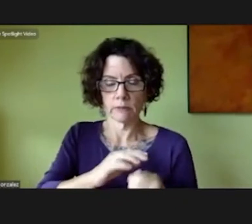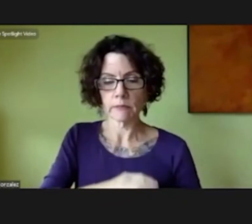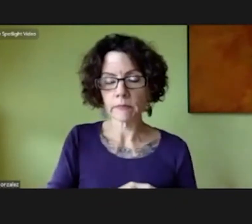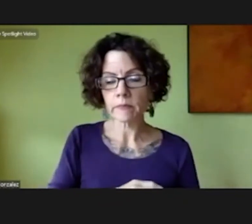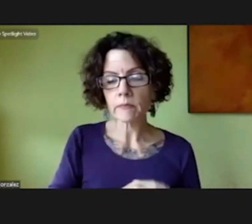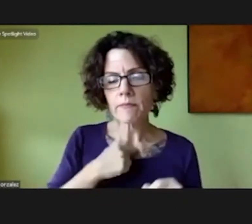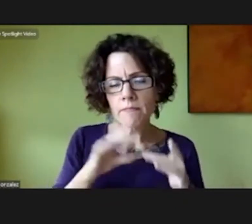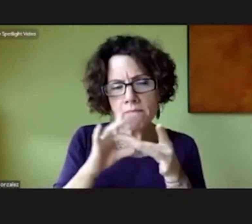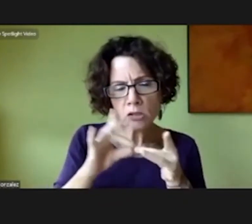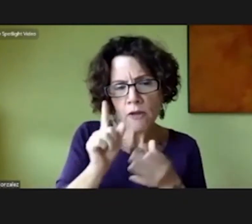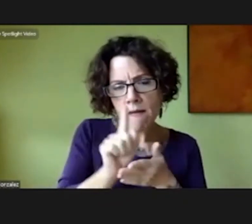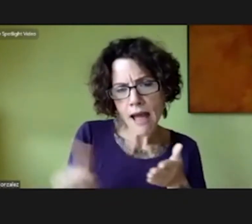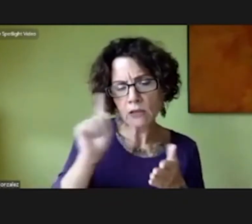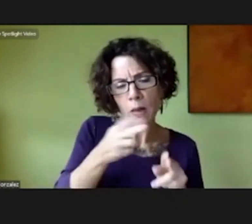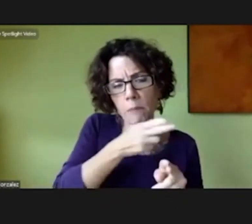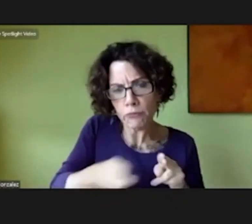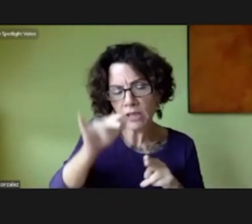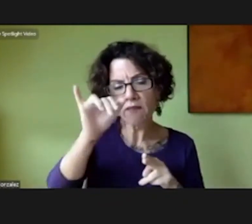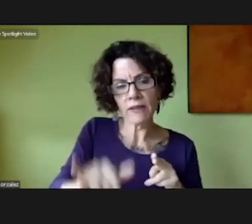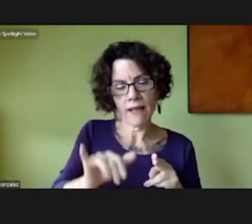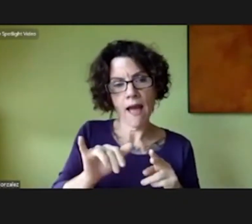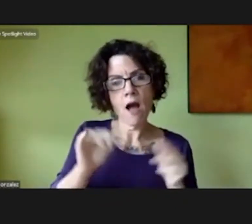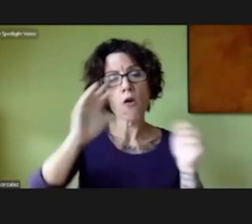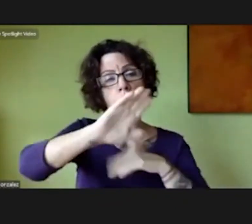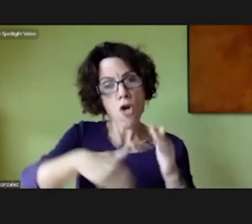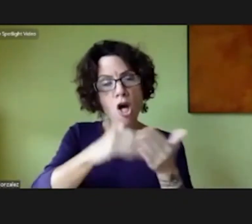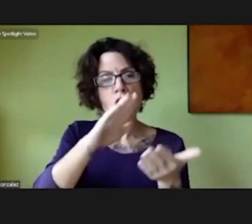signature. I mentioned last week briefly